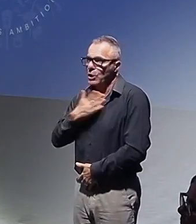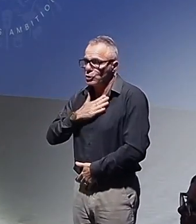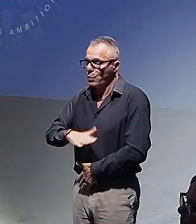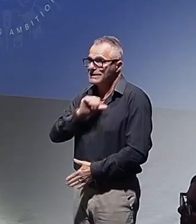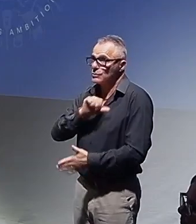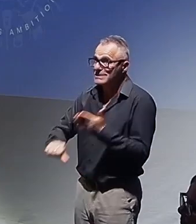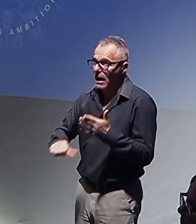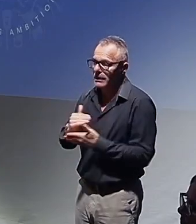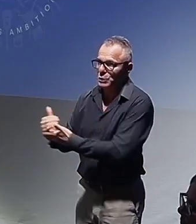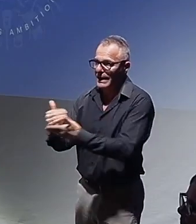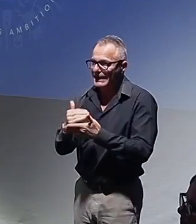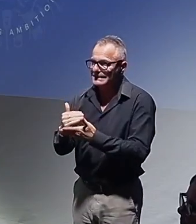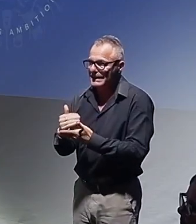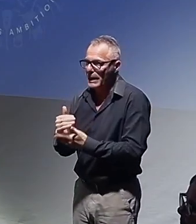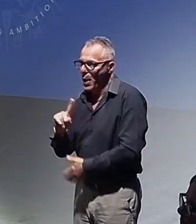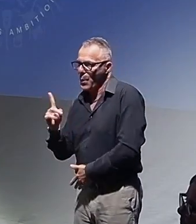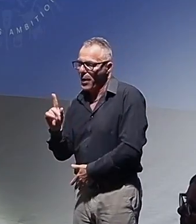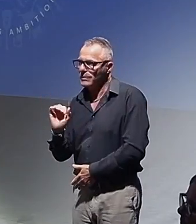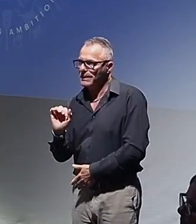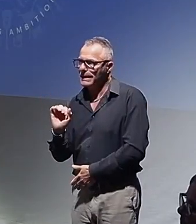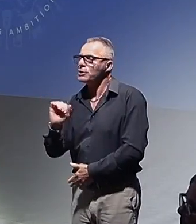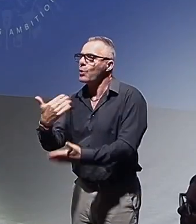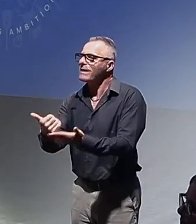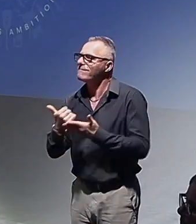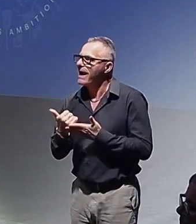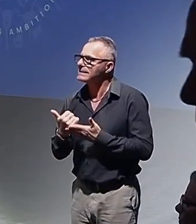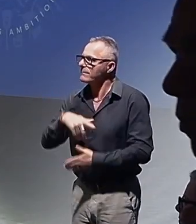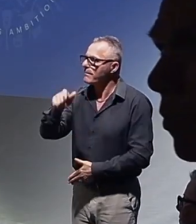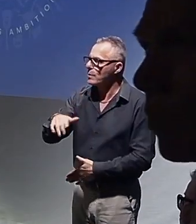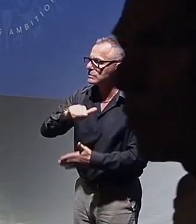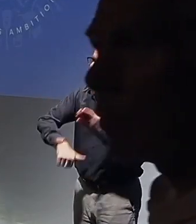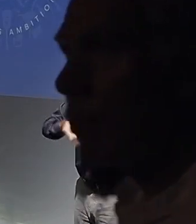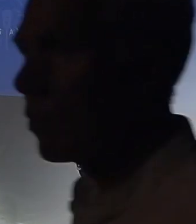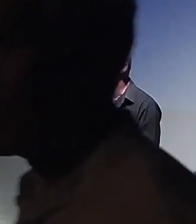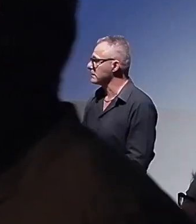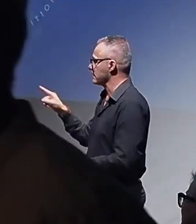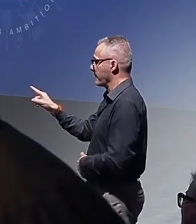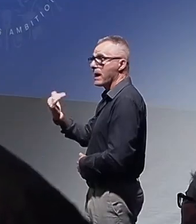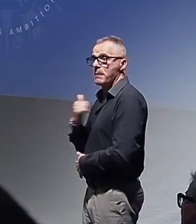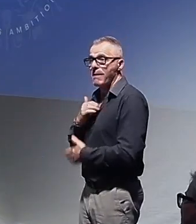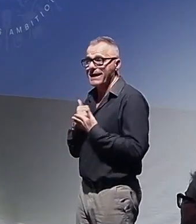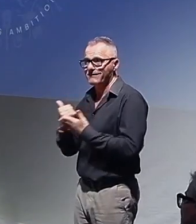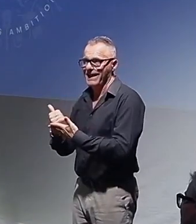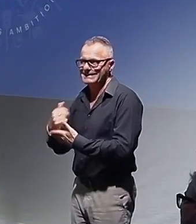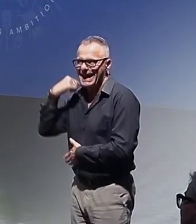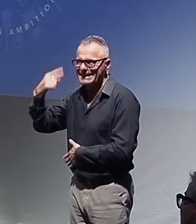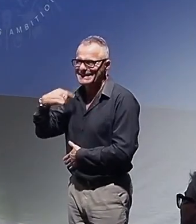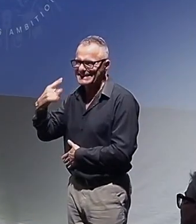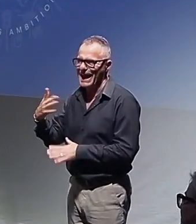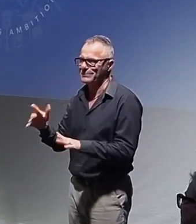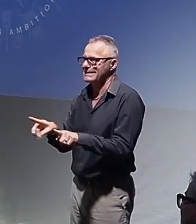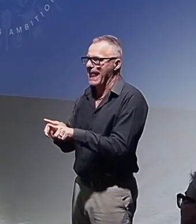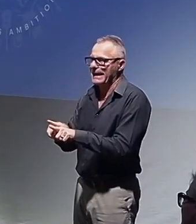a collection, what would be your advice and where would you go to buy it? So my advice, and it sounds a bit